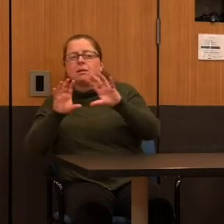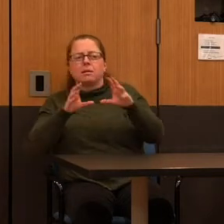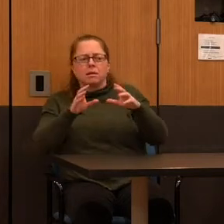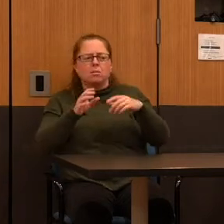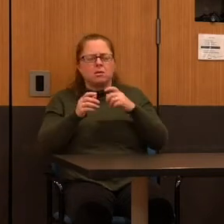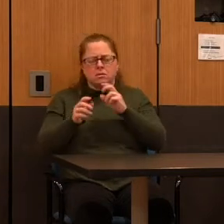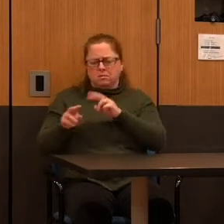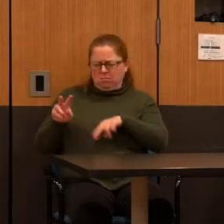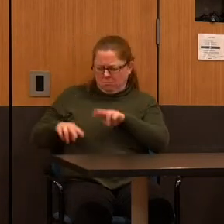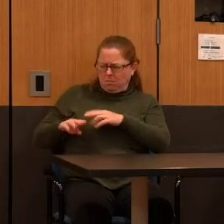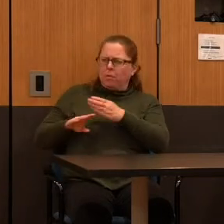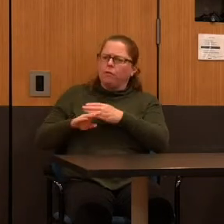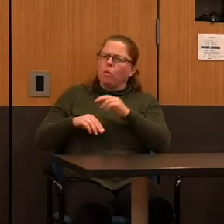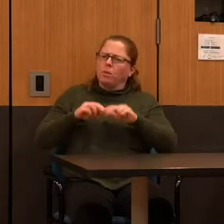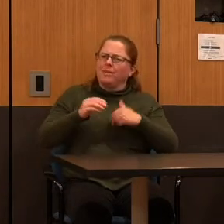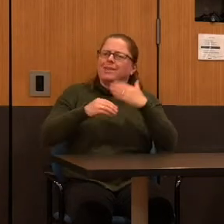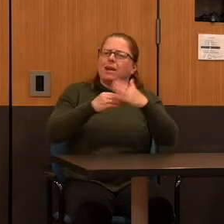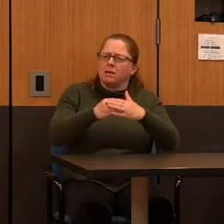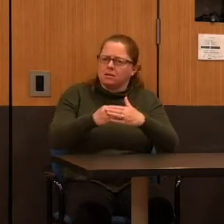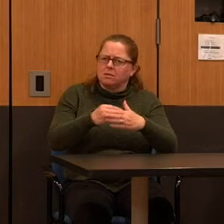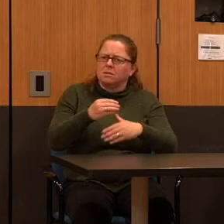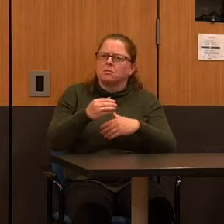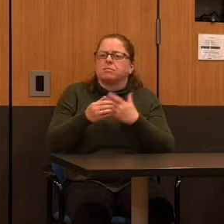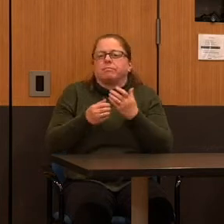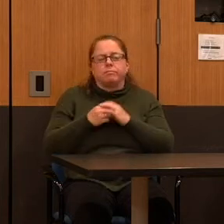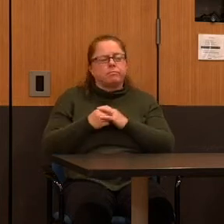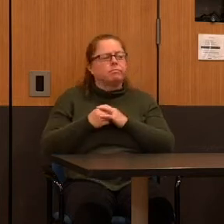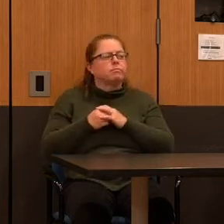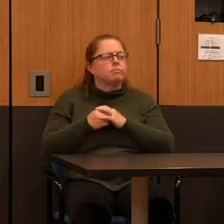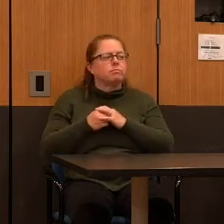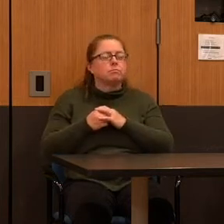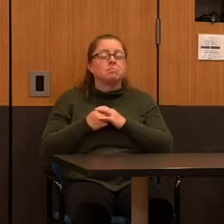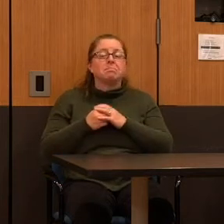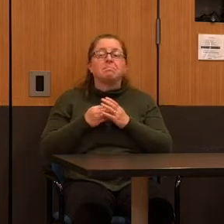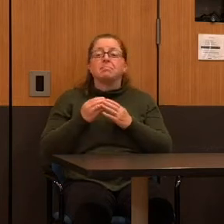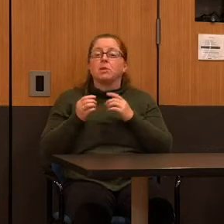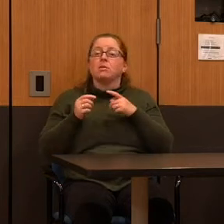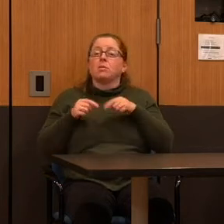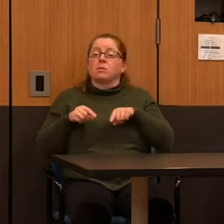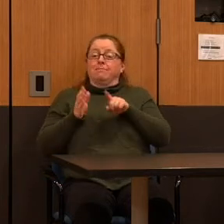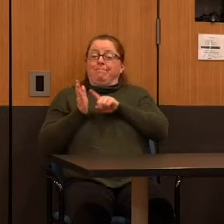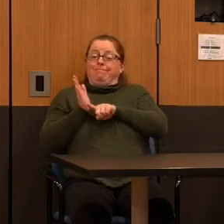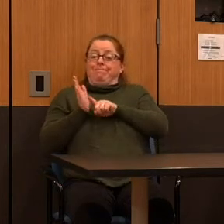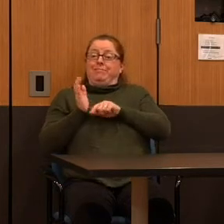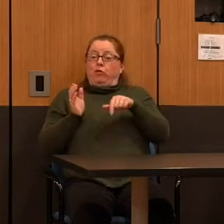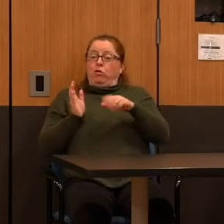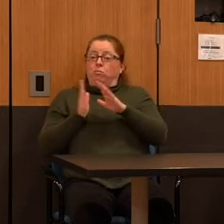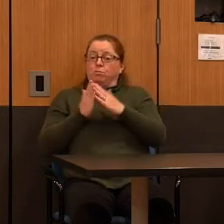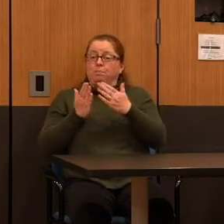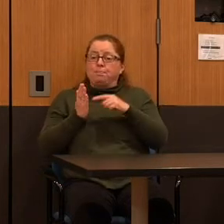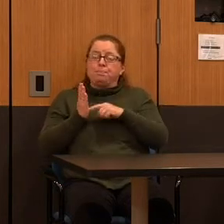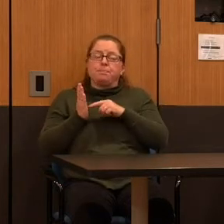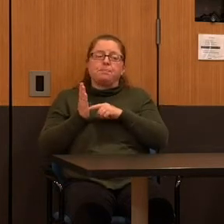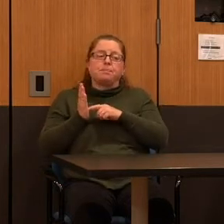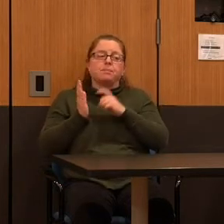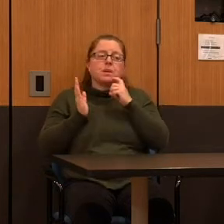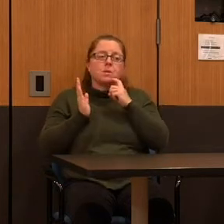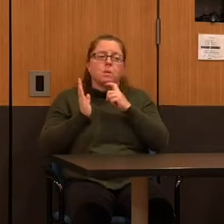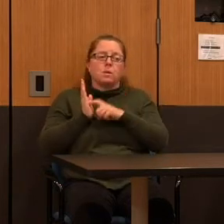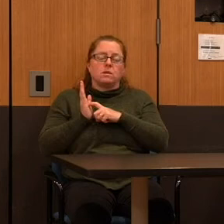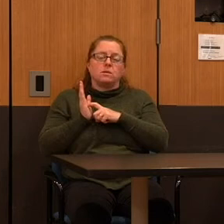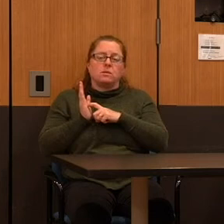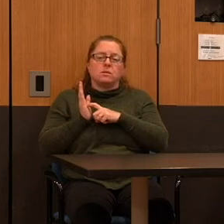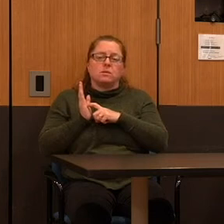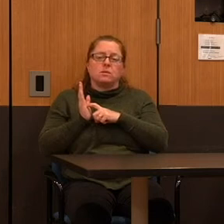one. And what I observed in researching this book, right, is that then what this creates is kind of